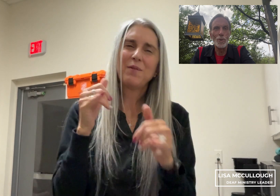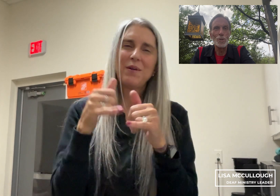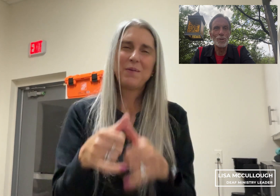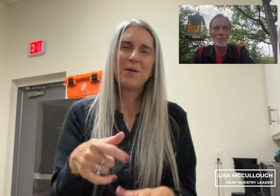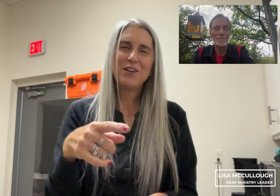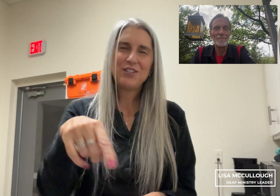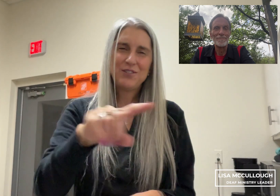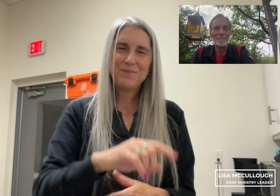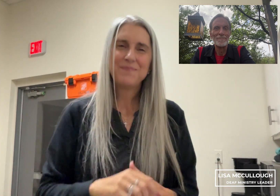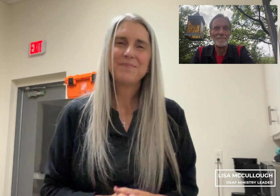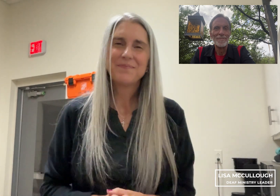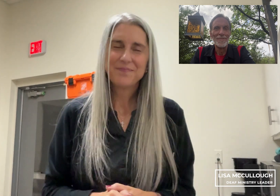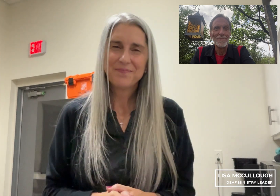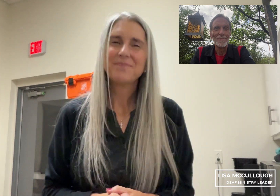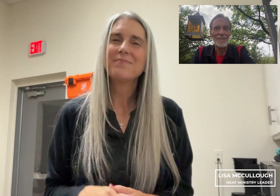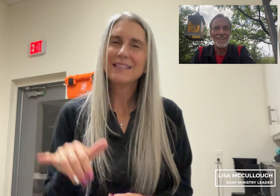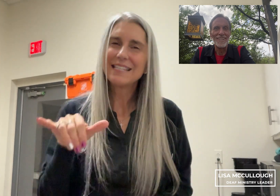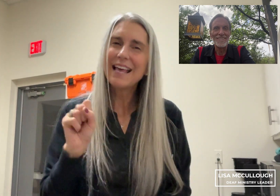will reward you.